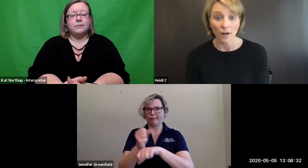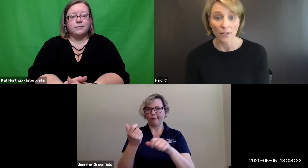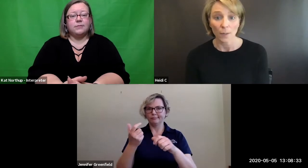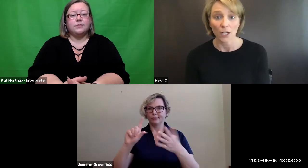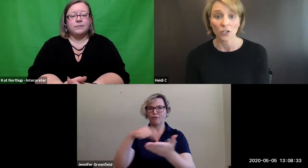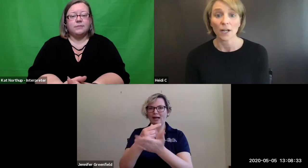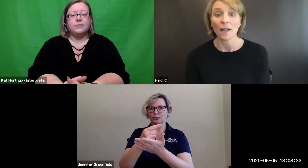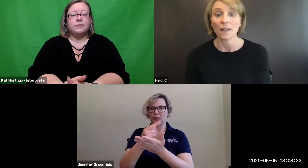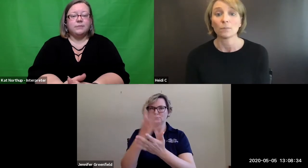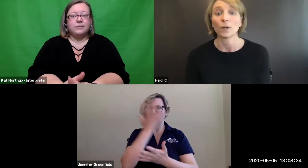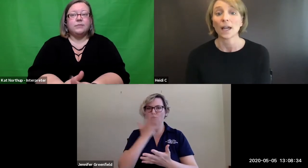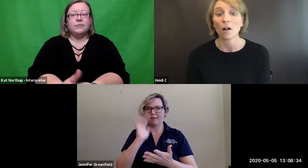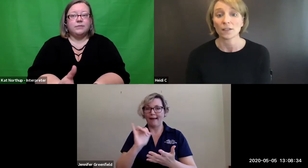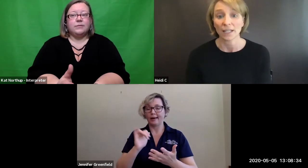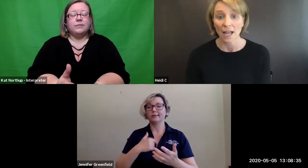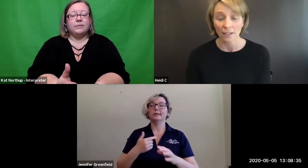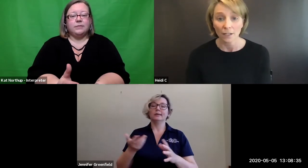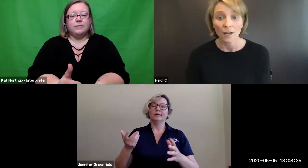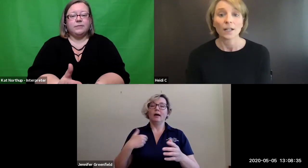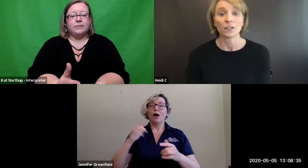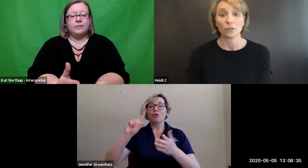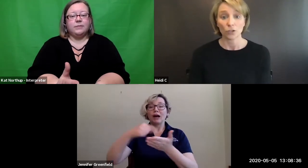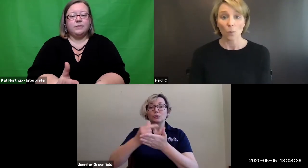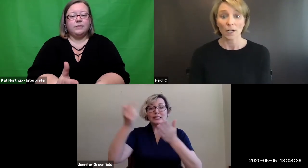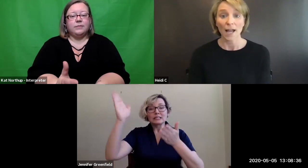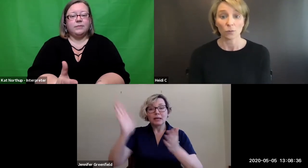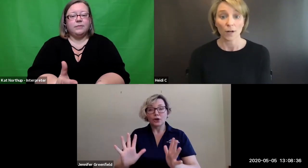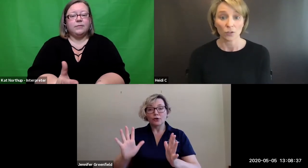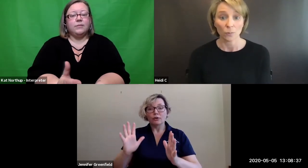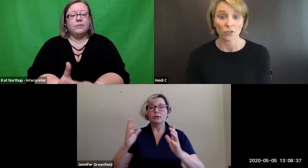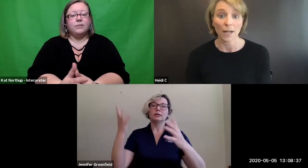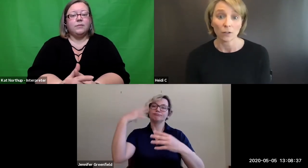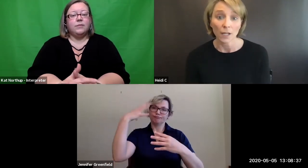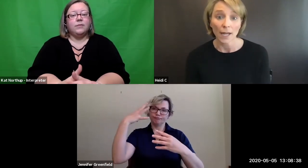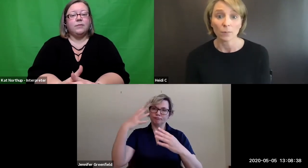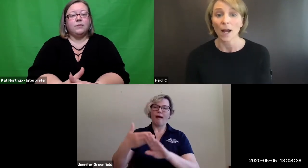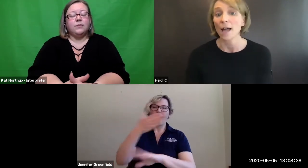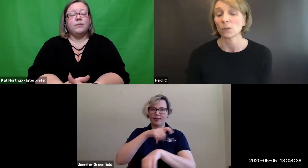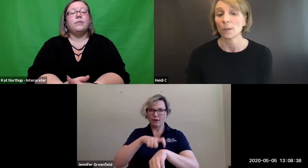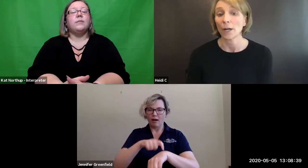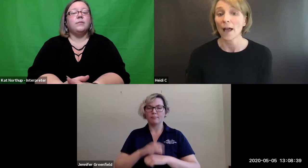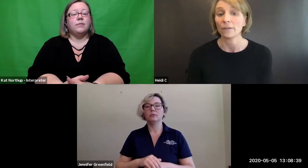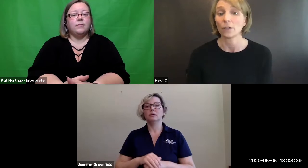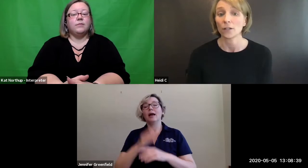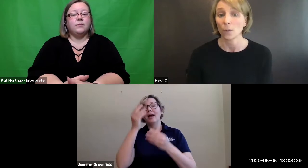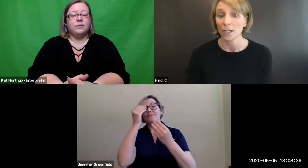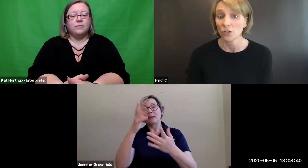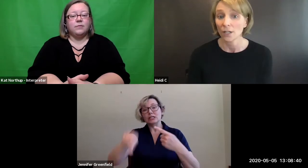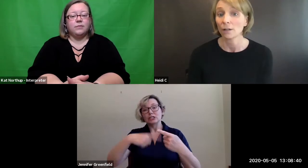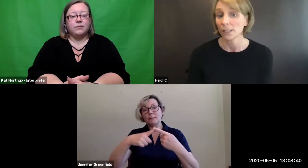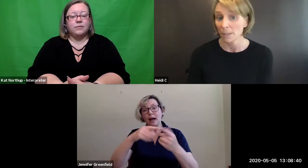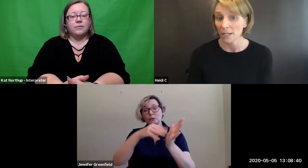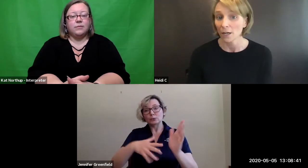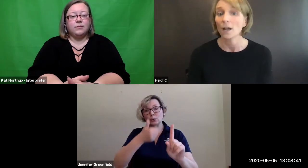of the graduation and then bring that all together to show what an actual graduation might look like. Perhaps we would have the